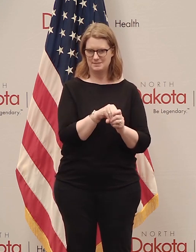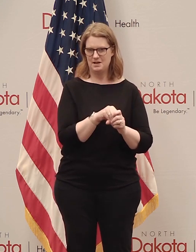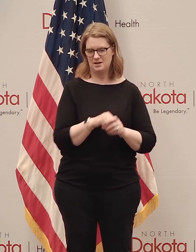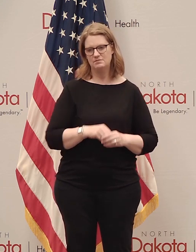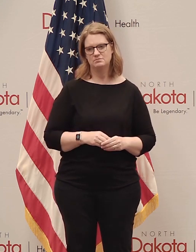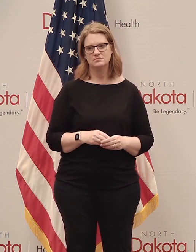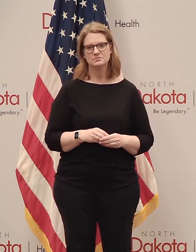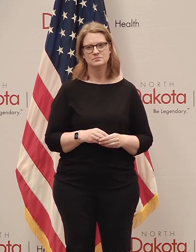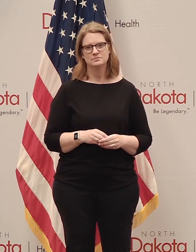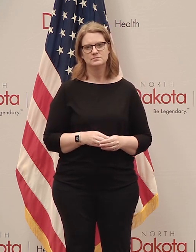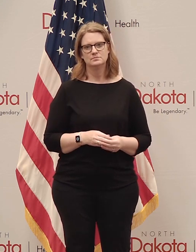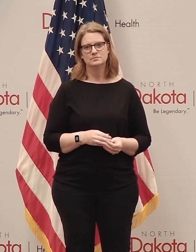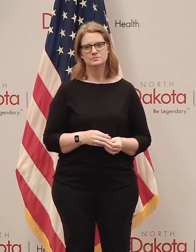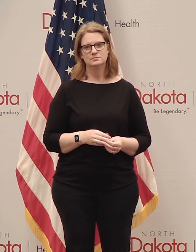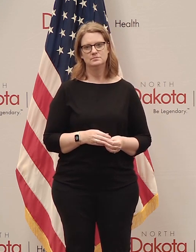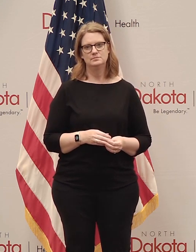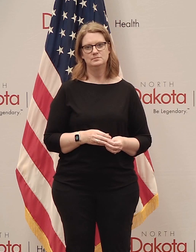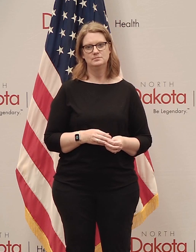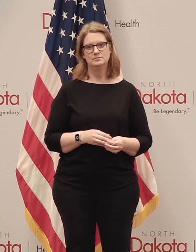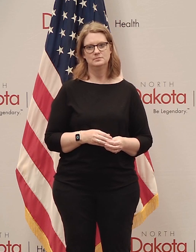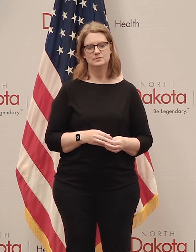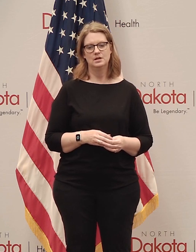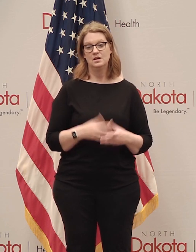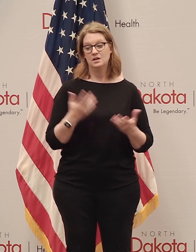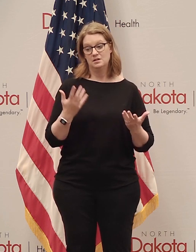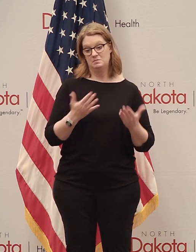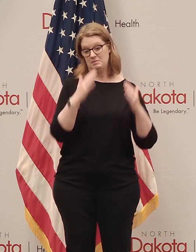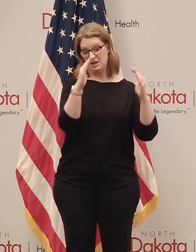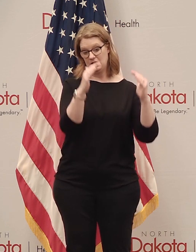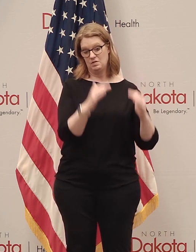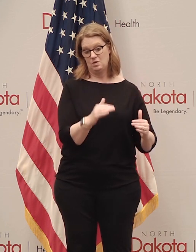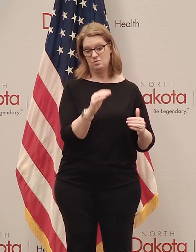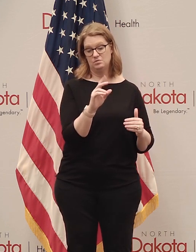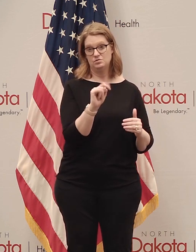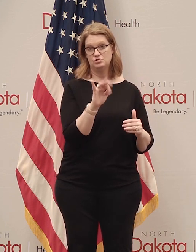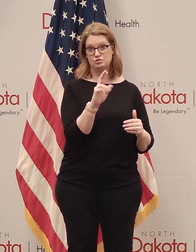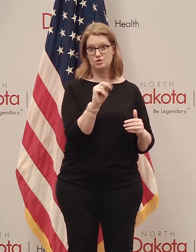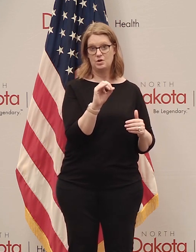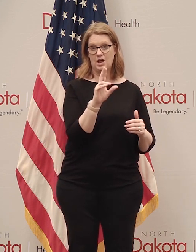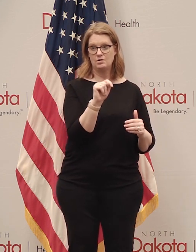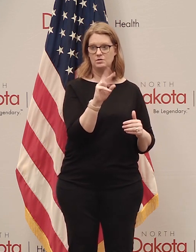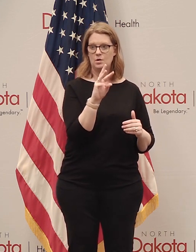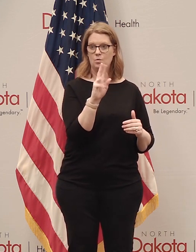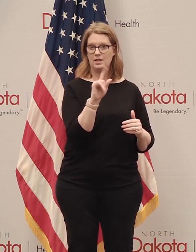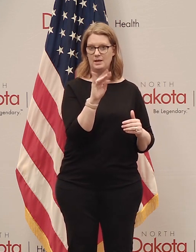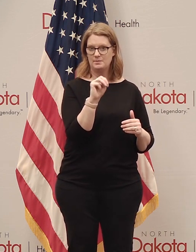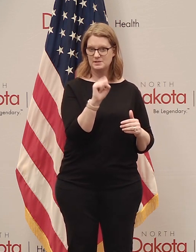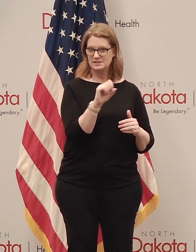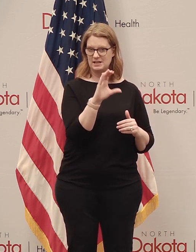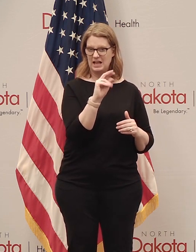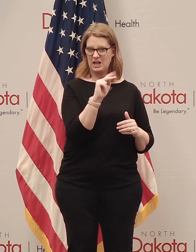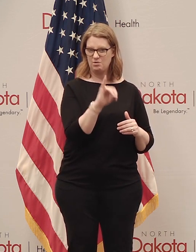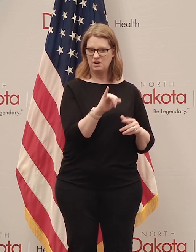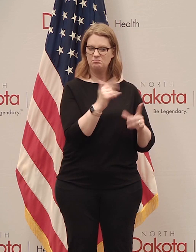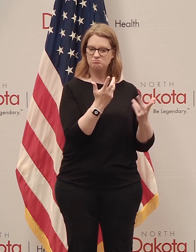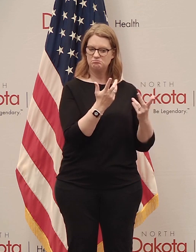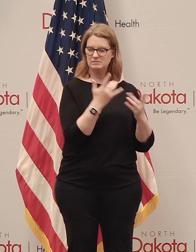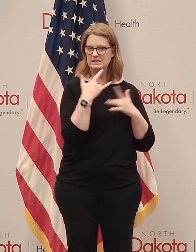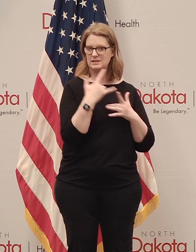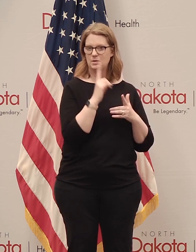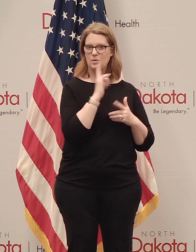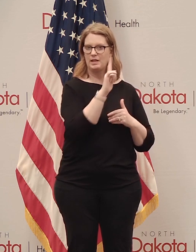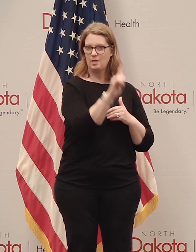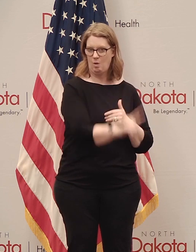that. The question on why there may be lower turnout, Williams County has been fairly low on number of positive cases,